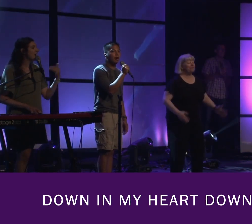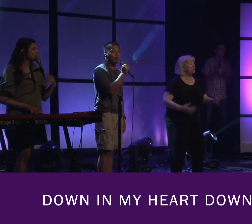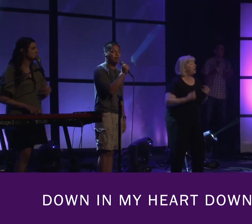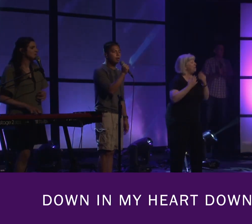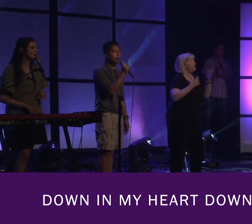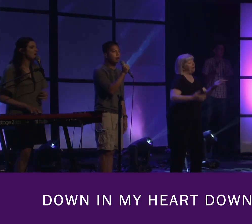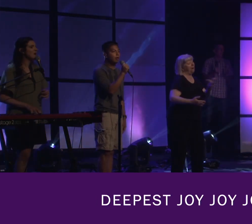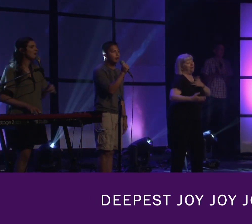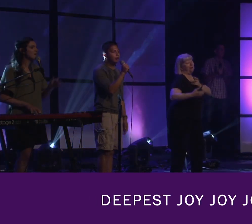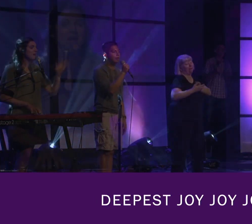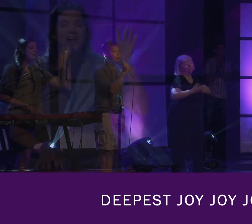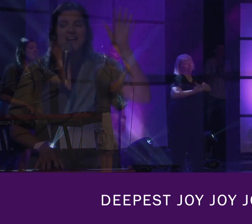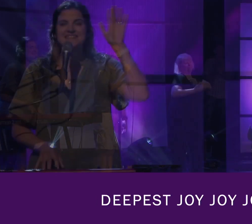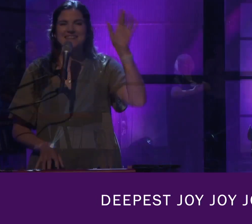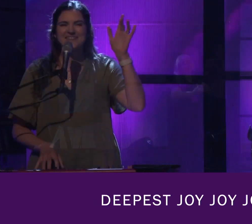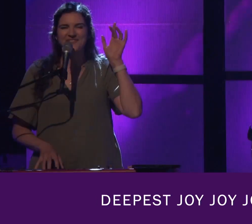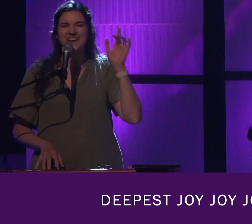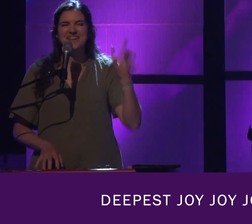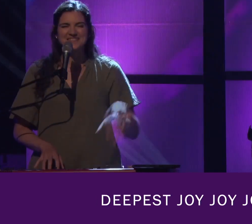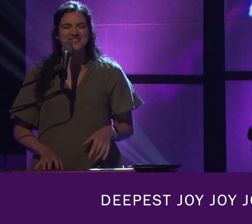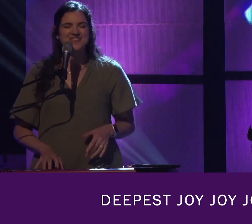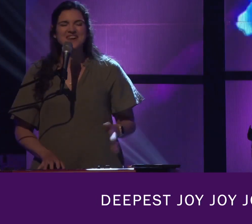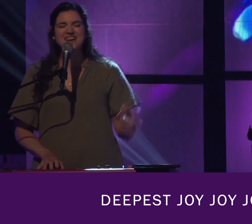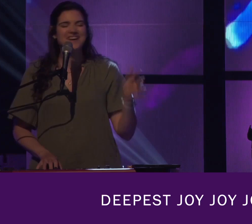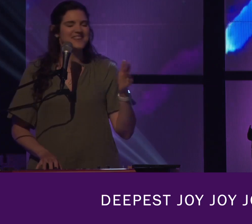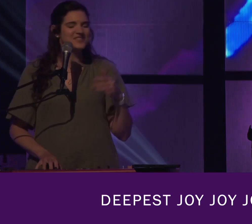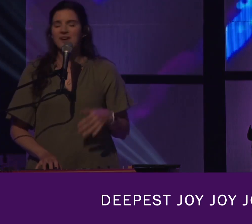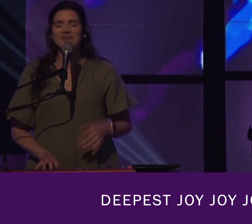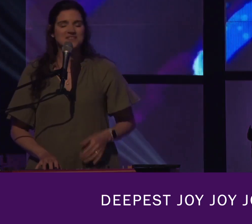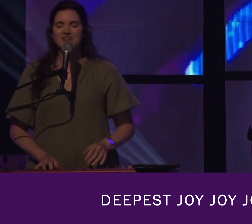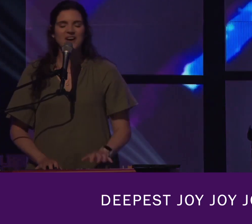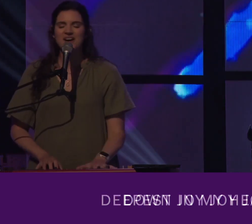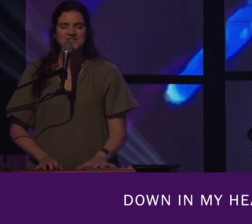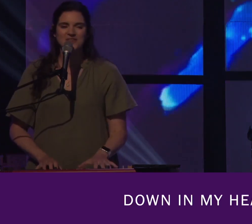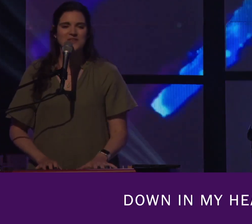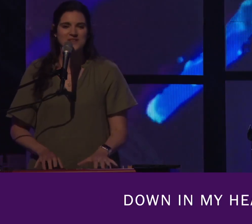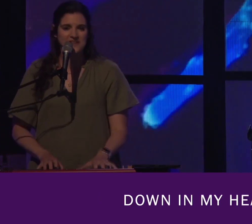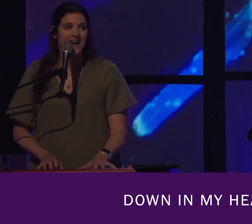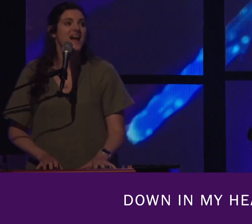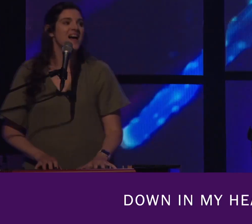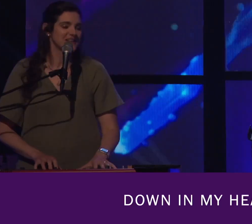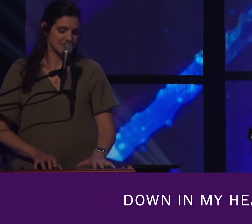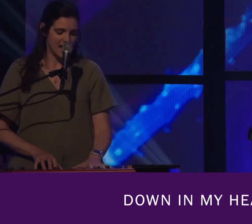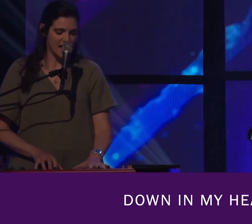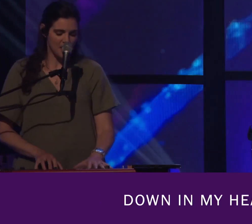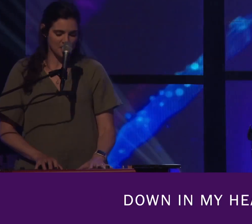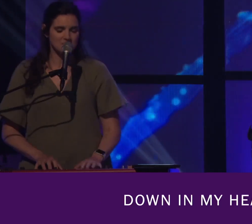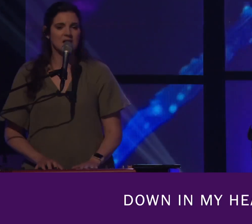down in my heart. Deepest joy, joy, joy, joy